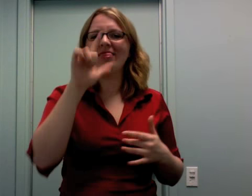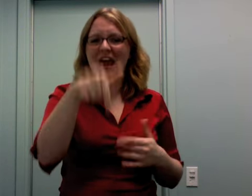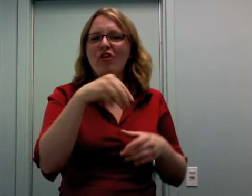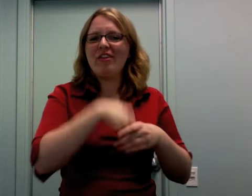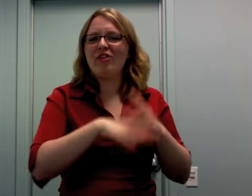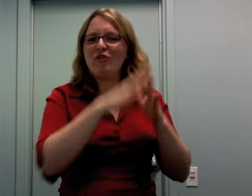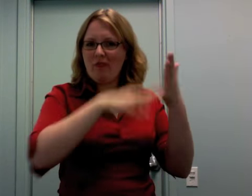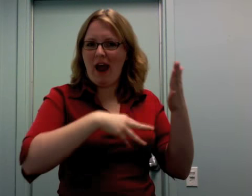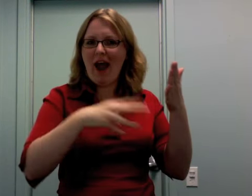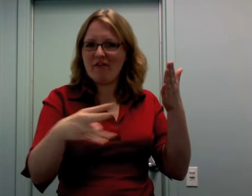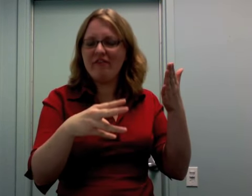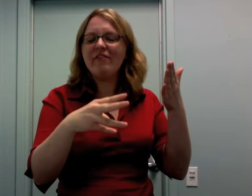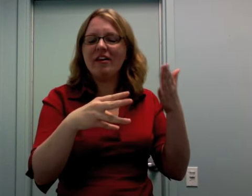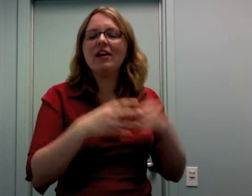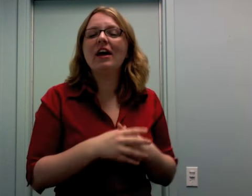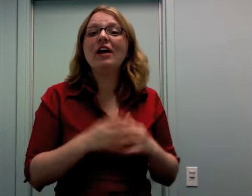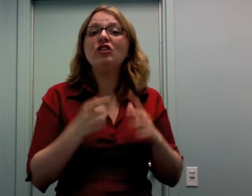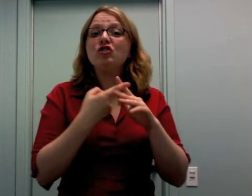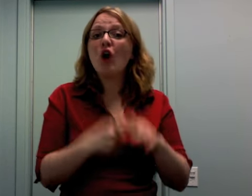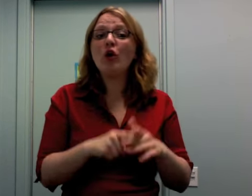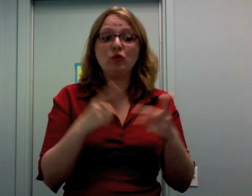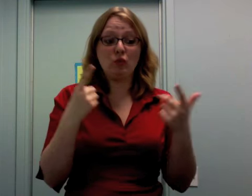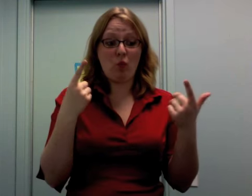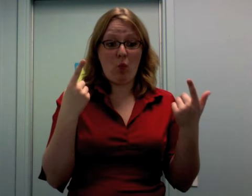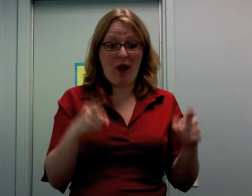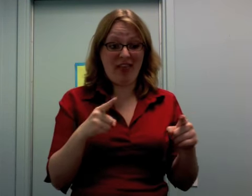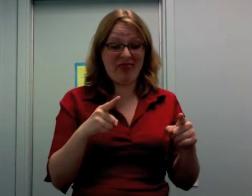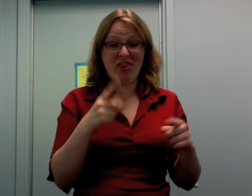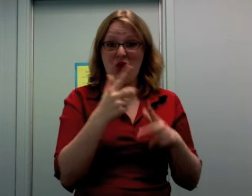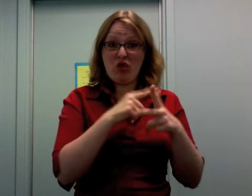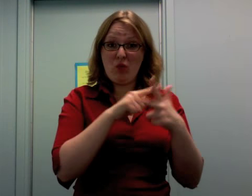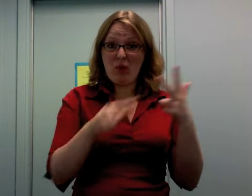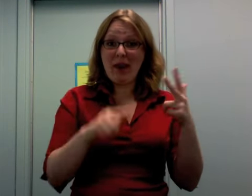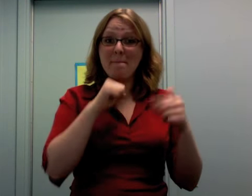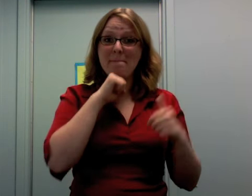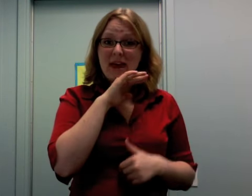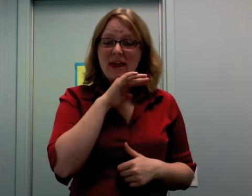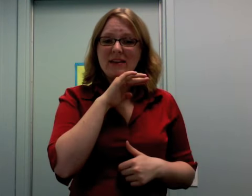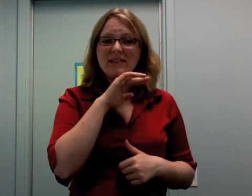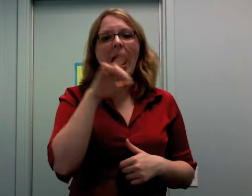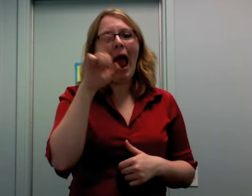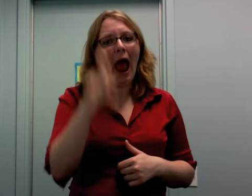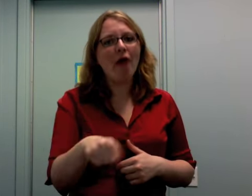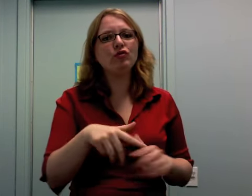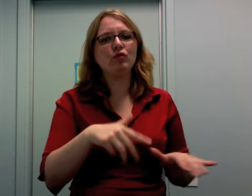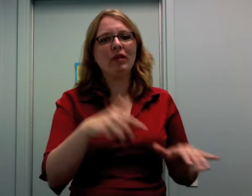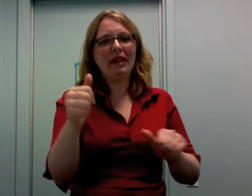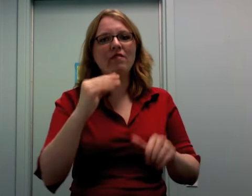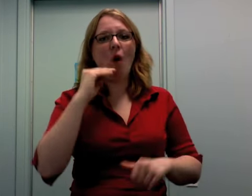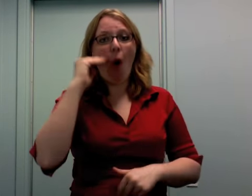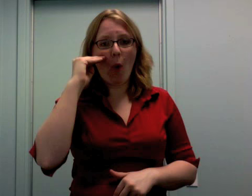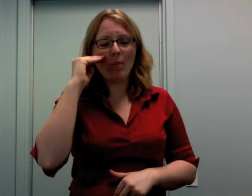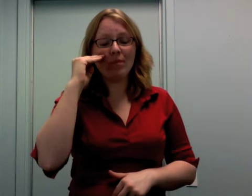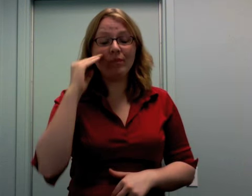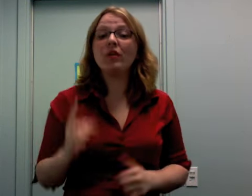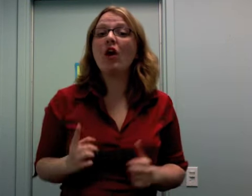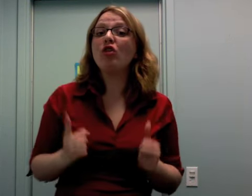little pigs have to leave home. Then the first little pig gets some straw to build his house.